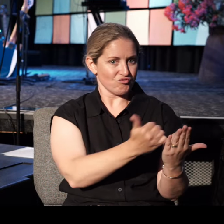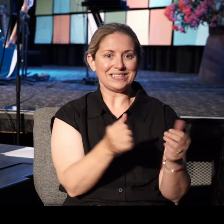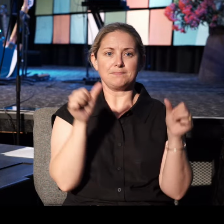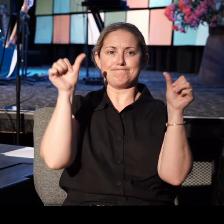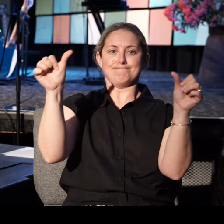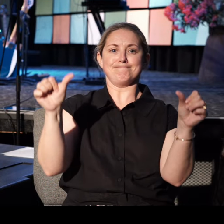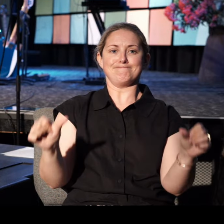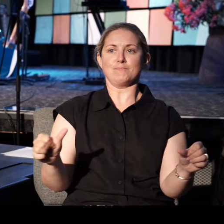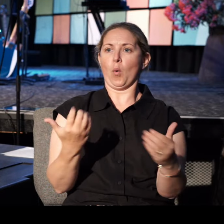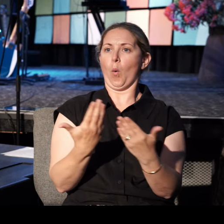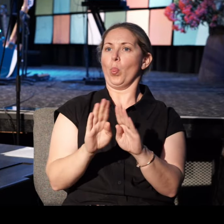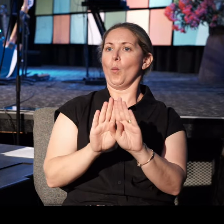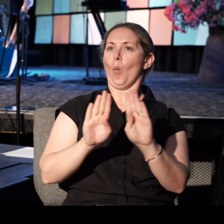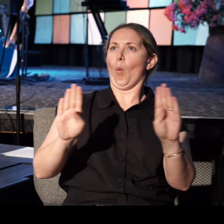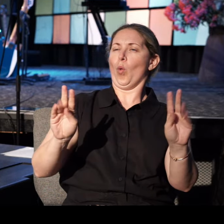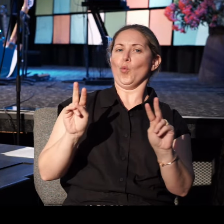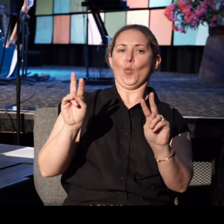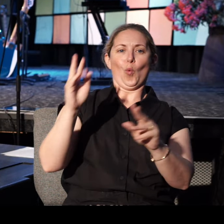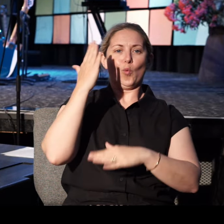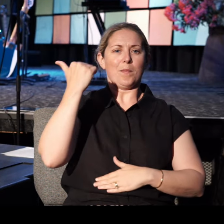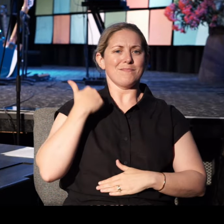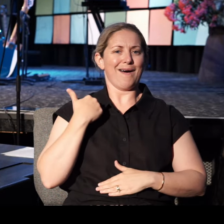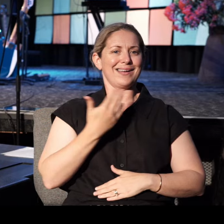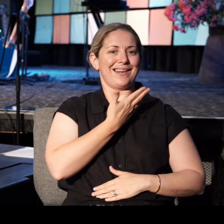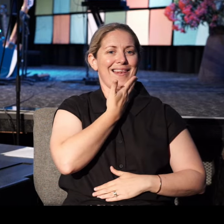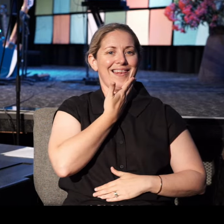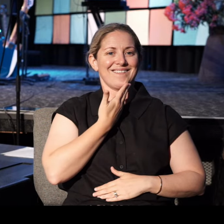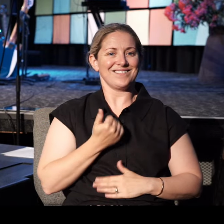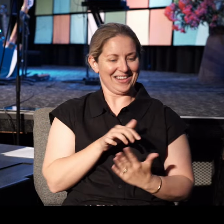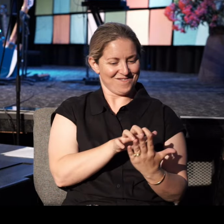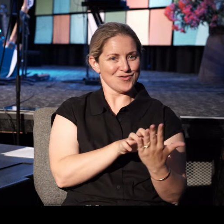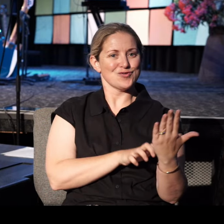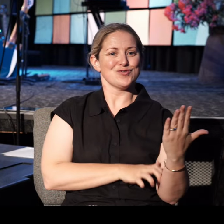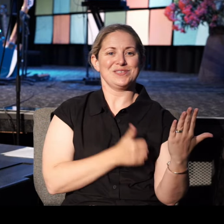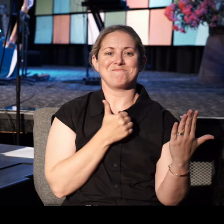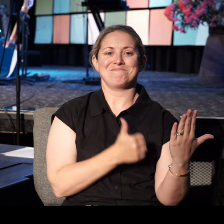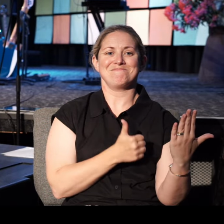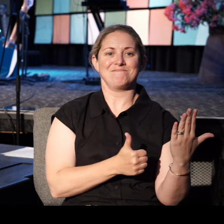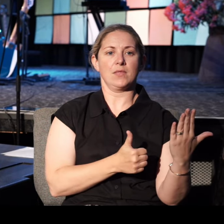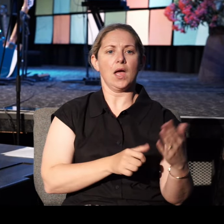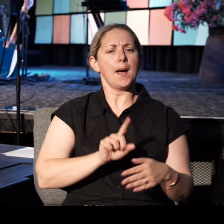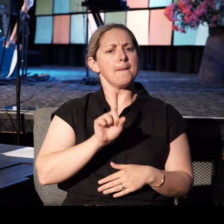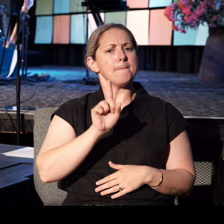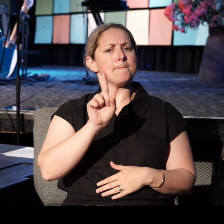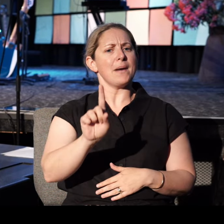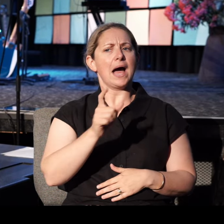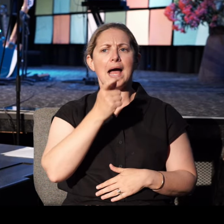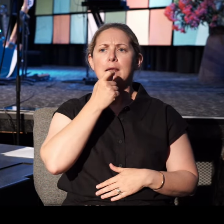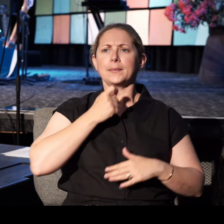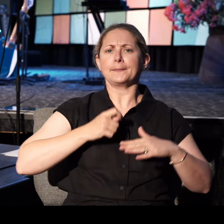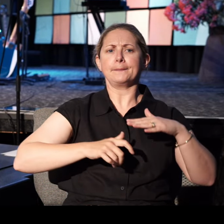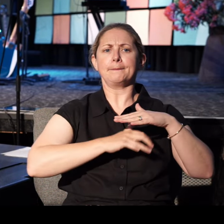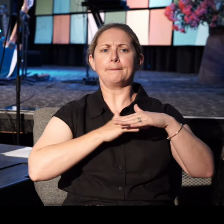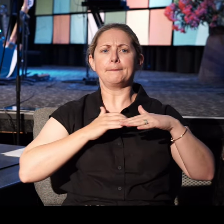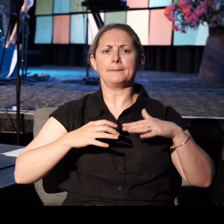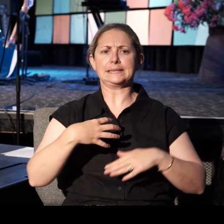that chapter that has some of those verses. But they're also the kind of verses that have a scary beauty about